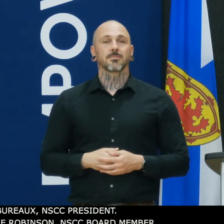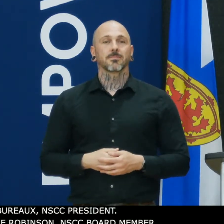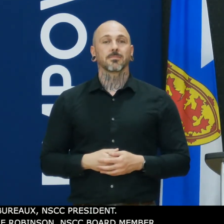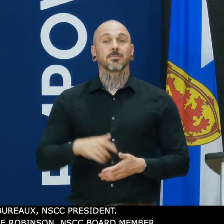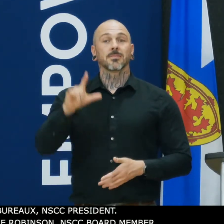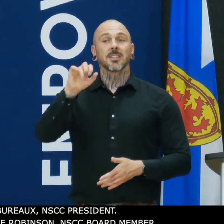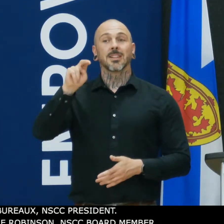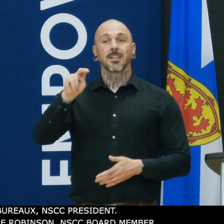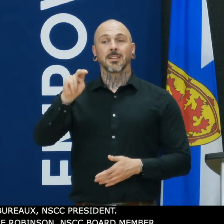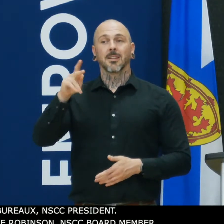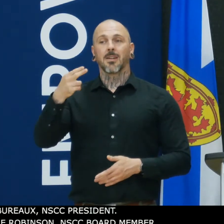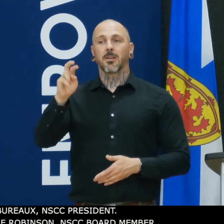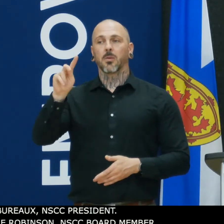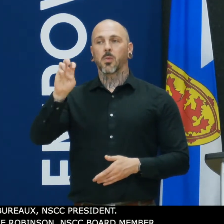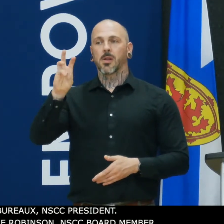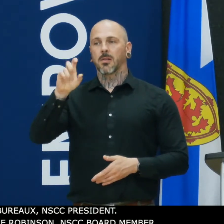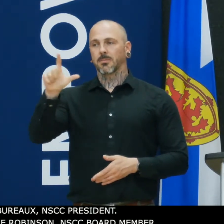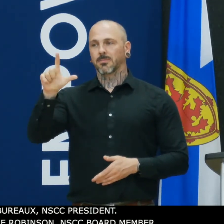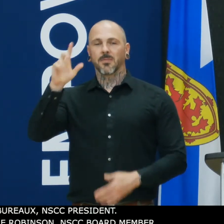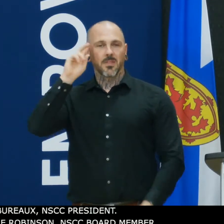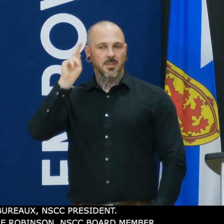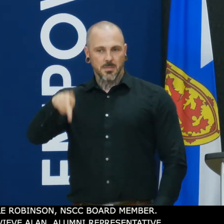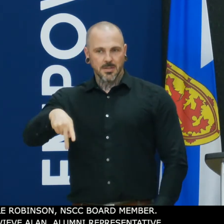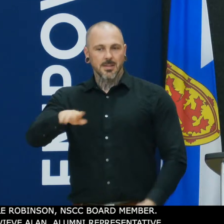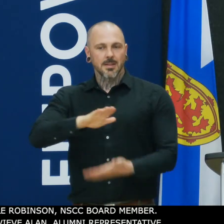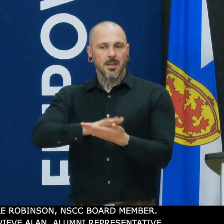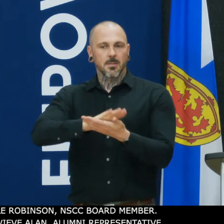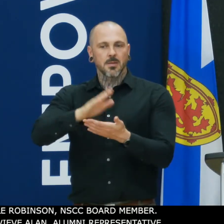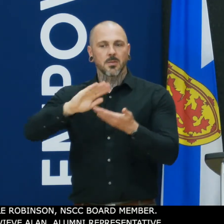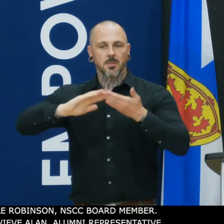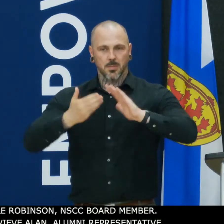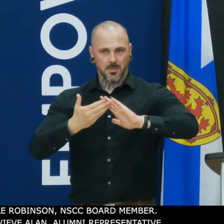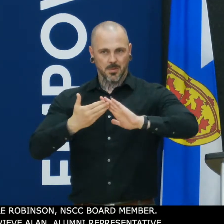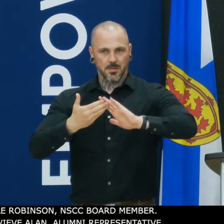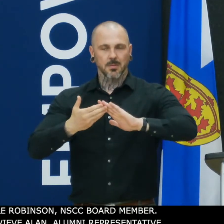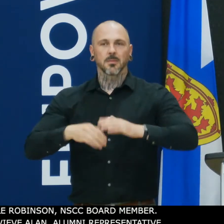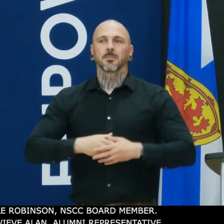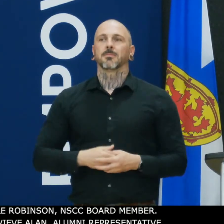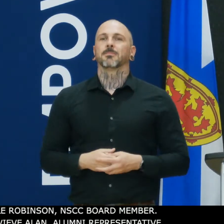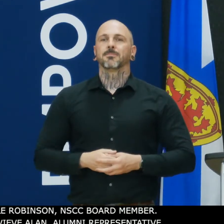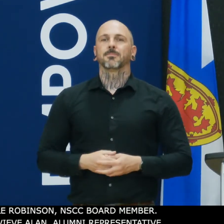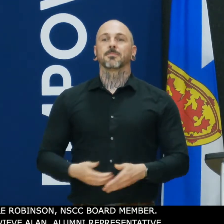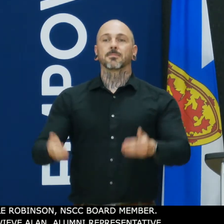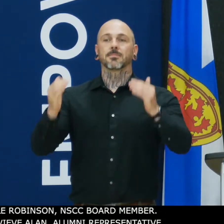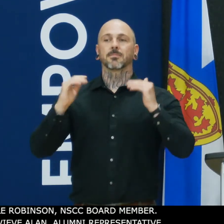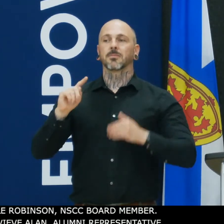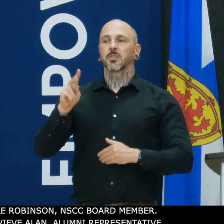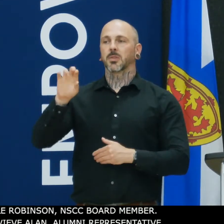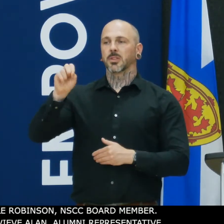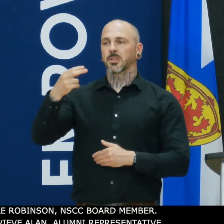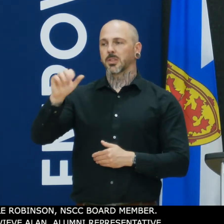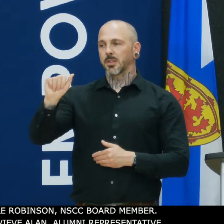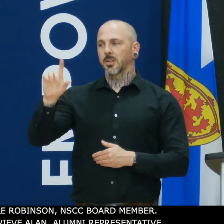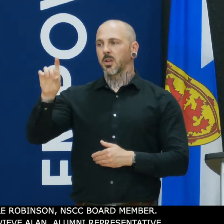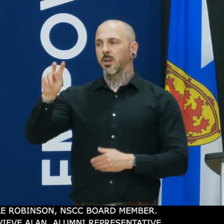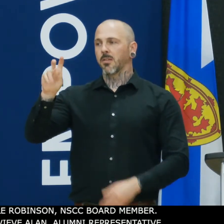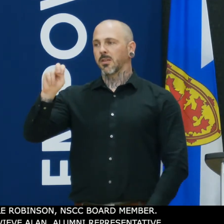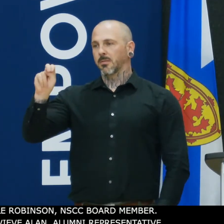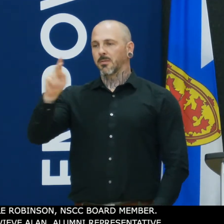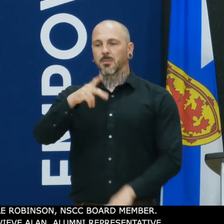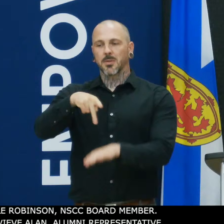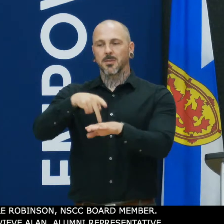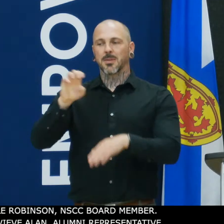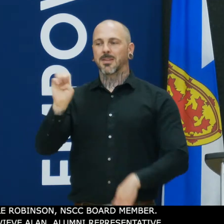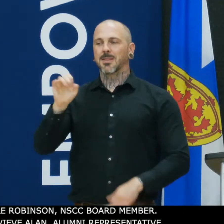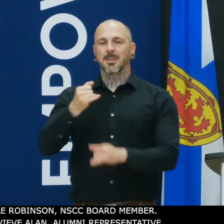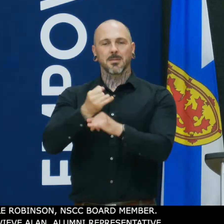Lynn Hartwell, Vice President, Campuses and Communities. Tricia Donovan, Principal, eCampus.